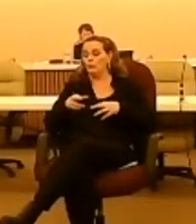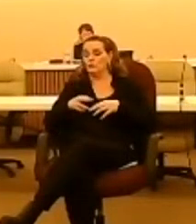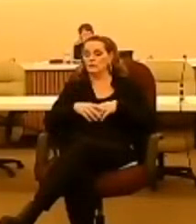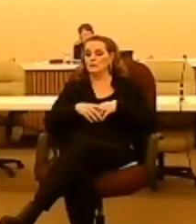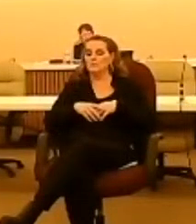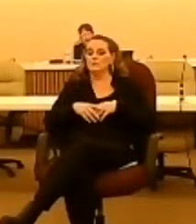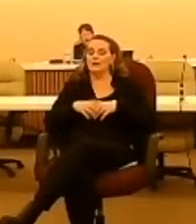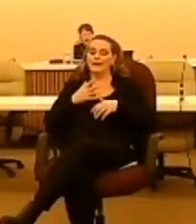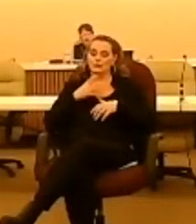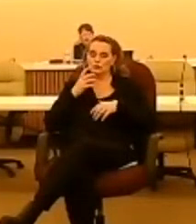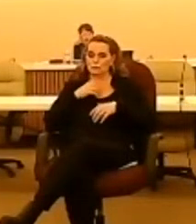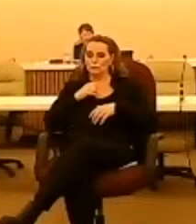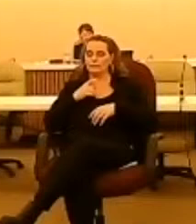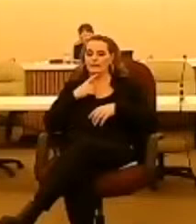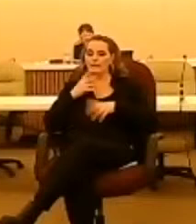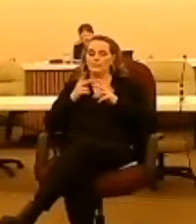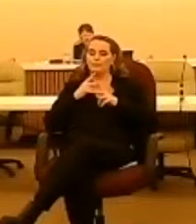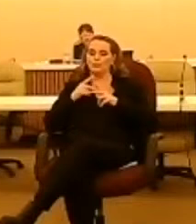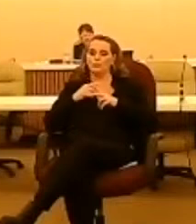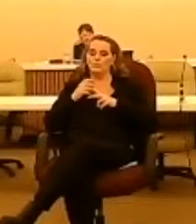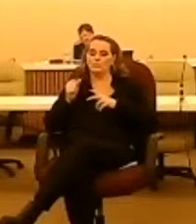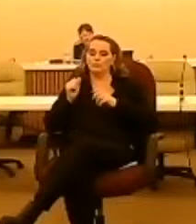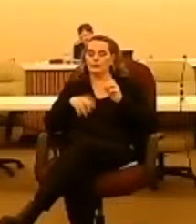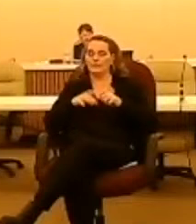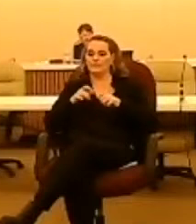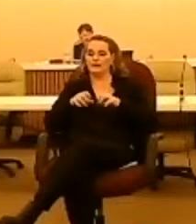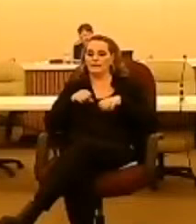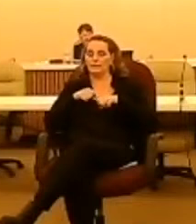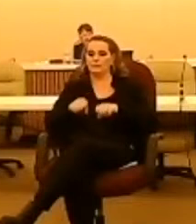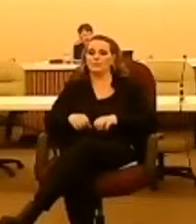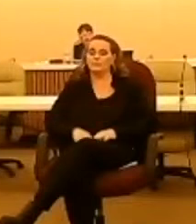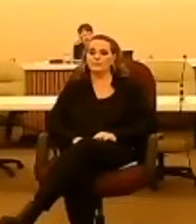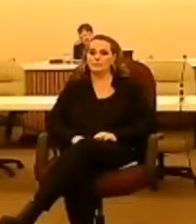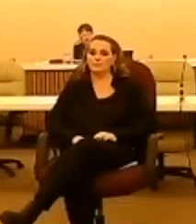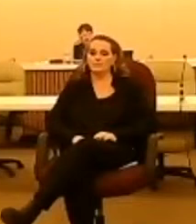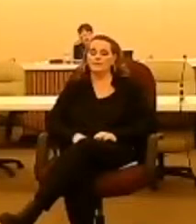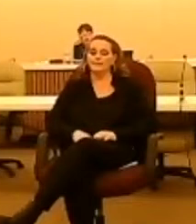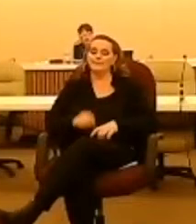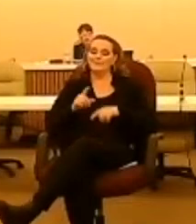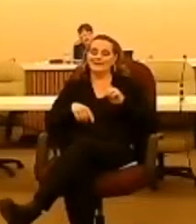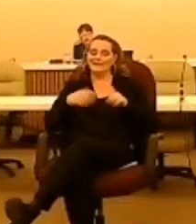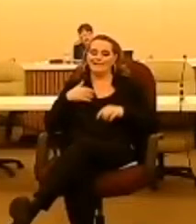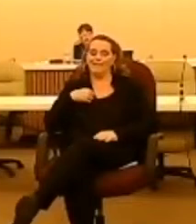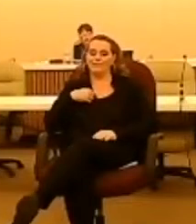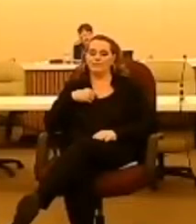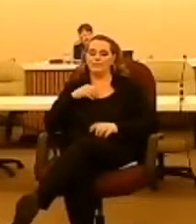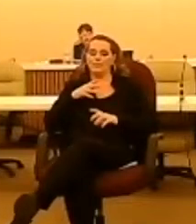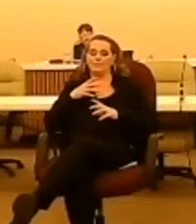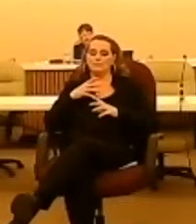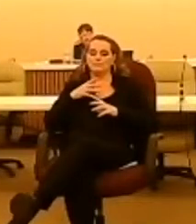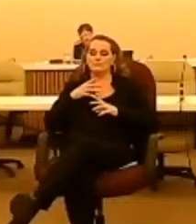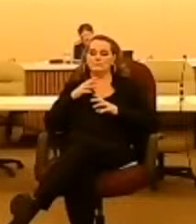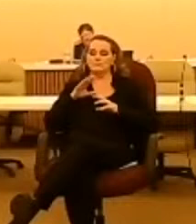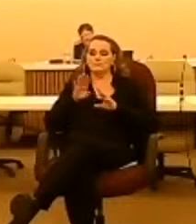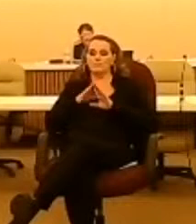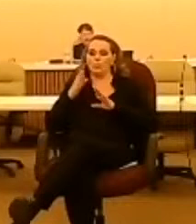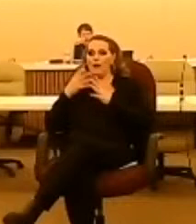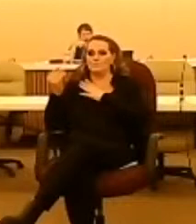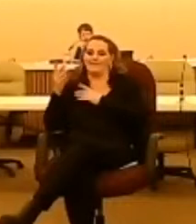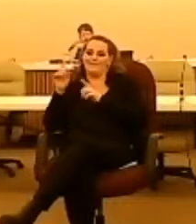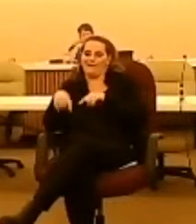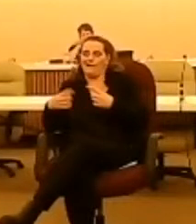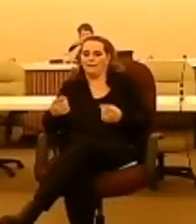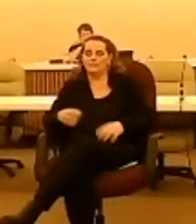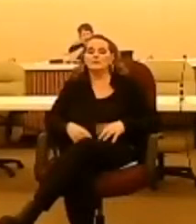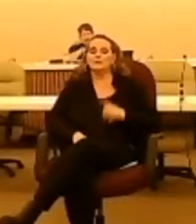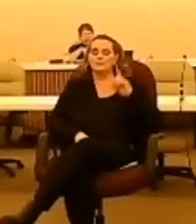dolly and roll Yes, right in. even for security reason, you can't have a door, you know, outside door, and you don't know what's going to happen, you know. So, Well, and